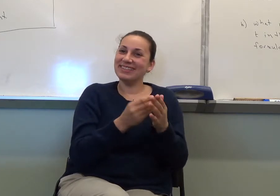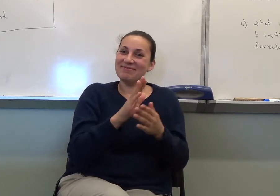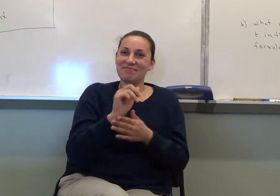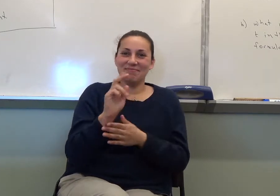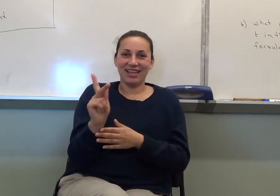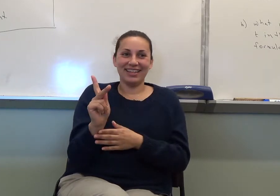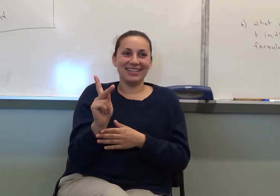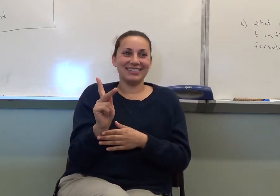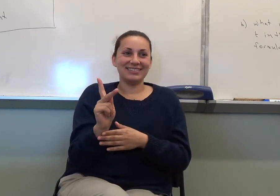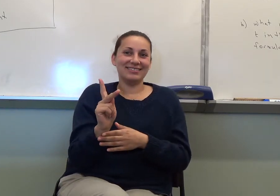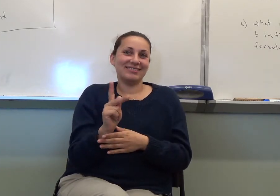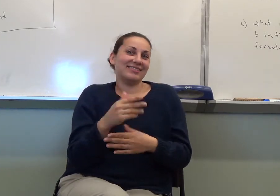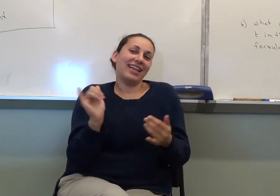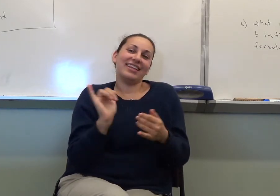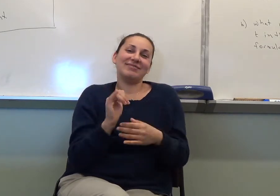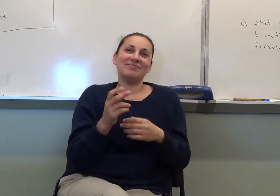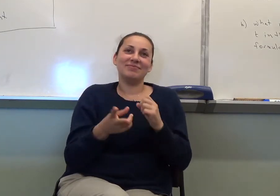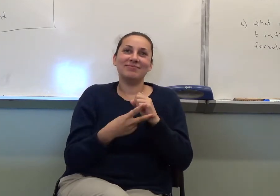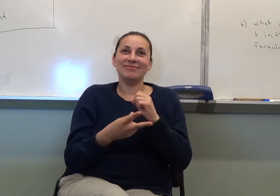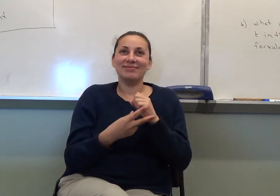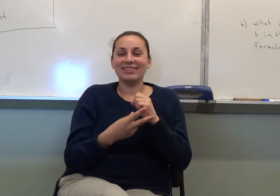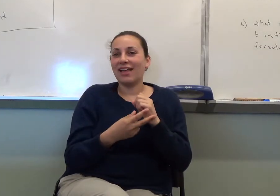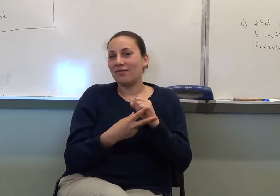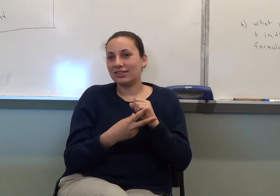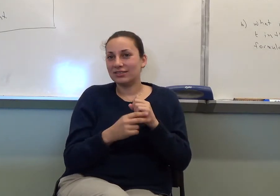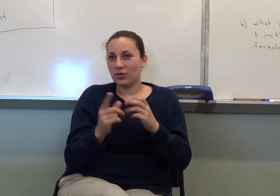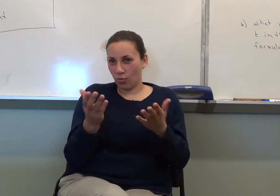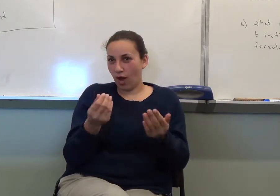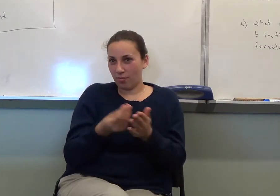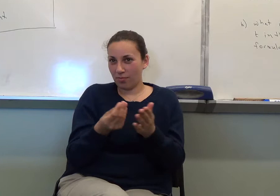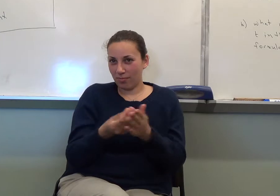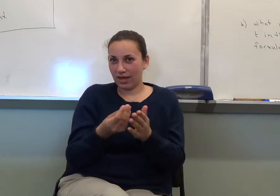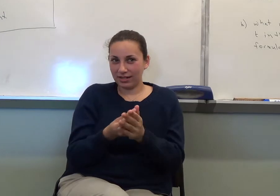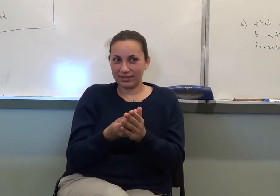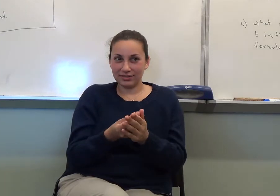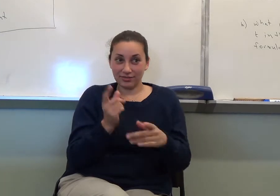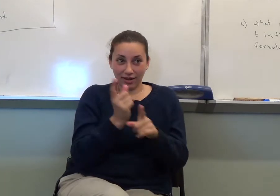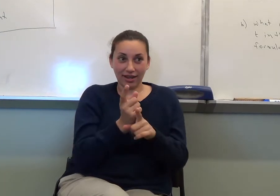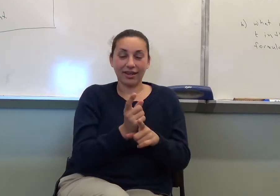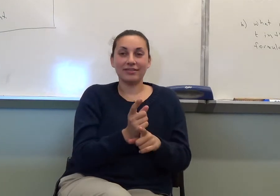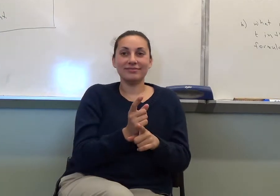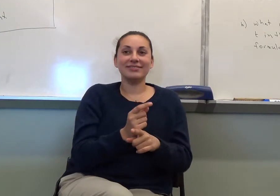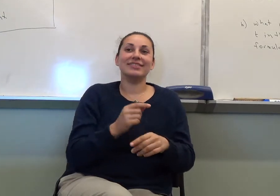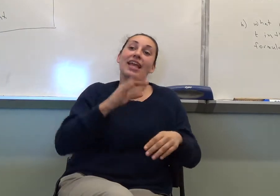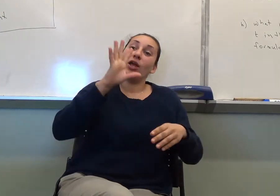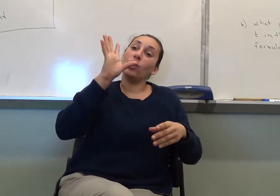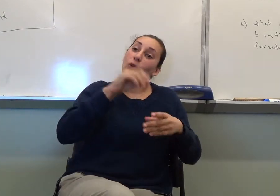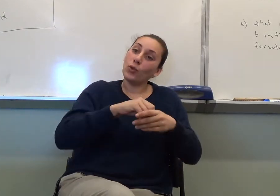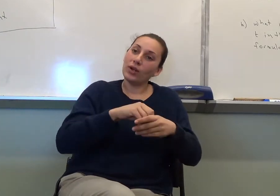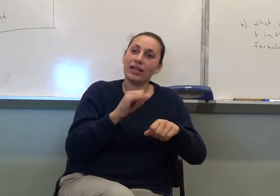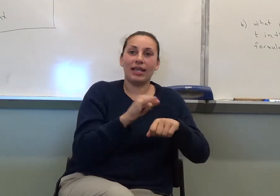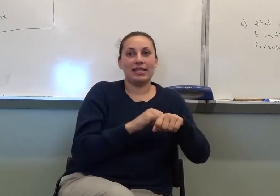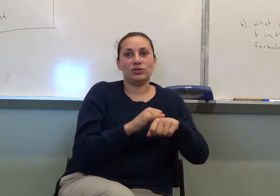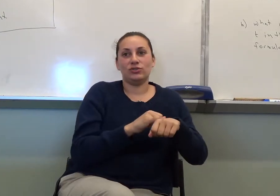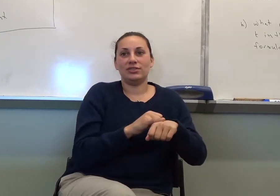and loan or whatever, then you want that money that you gave them to start with plus the interest. You don't just want the interest, right?